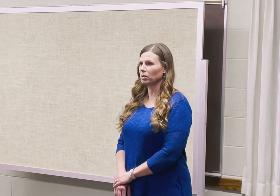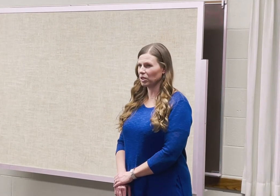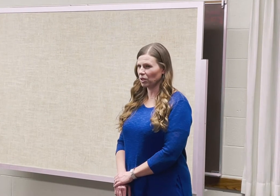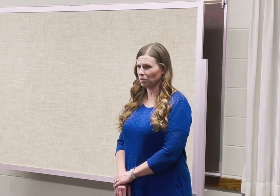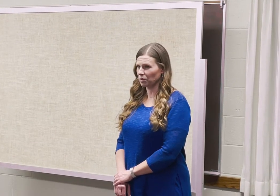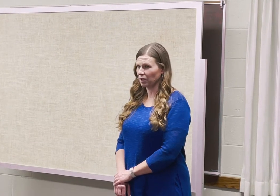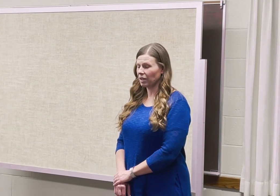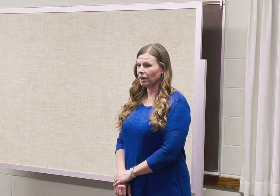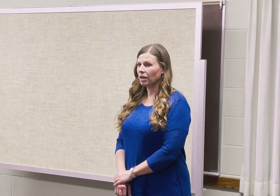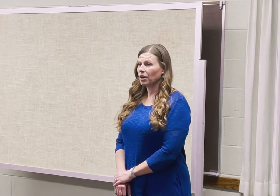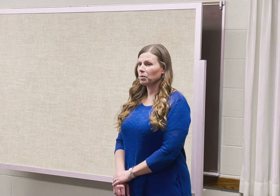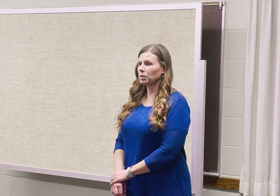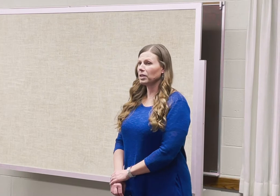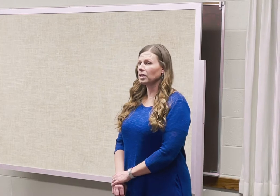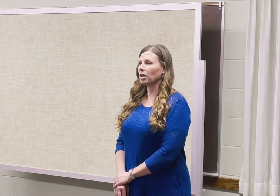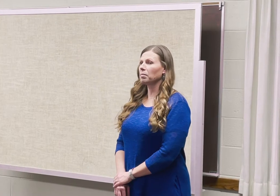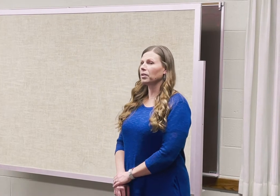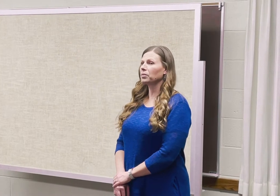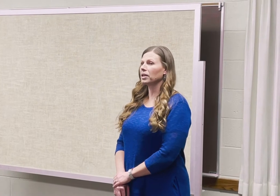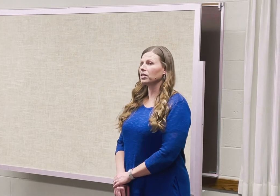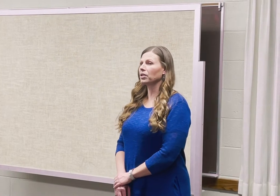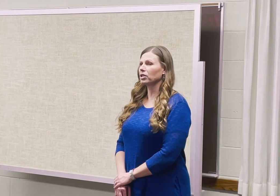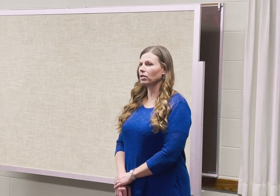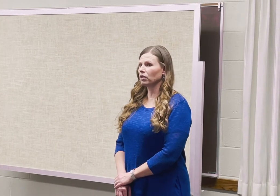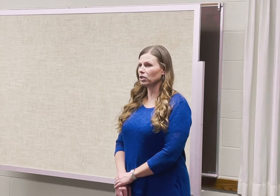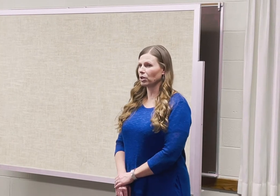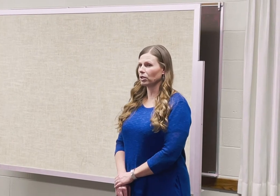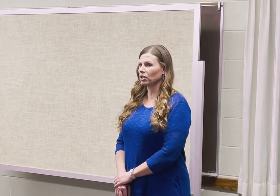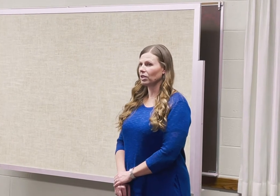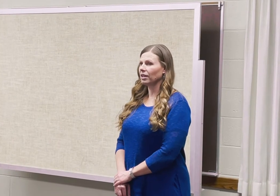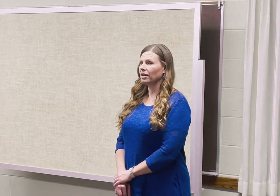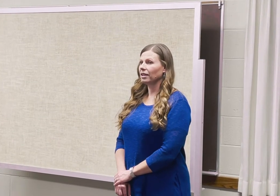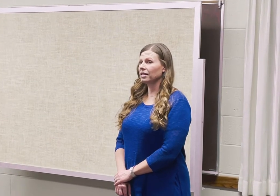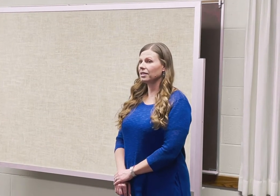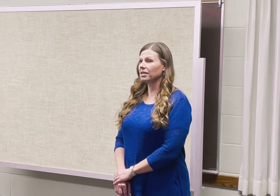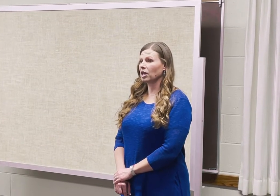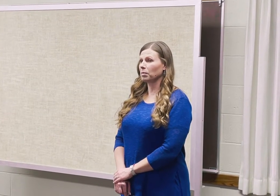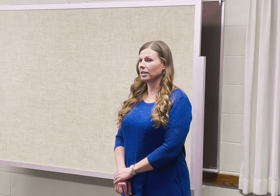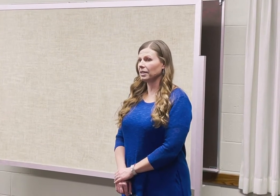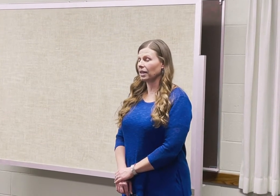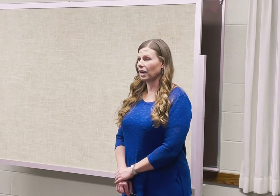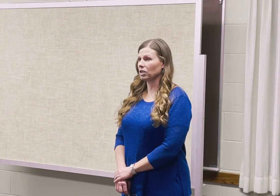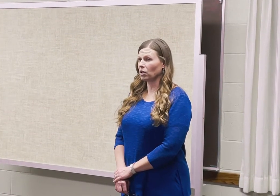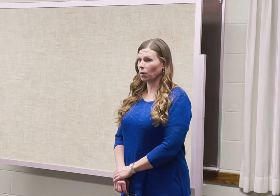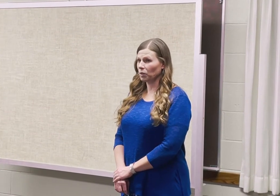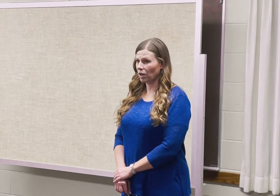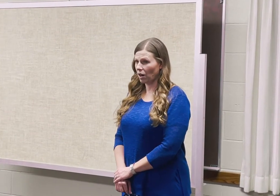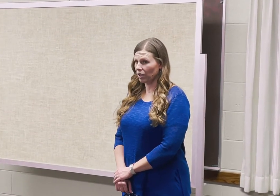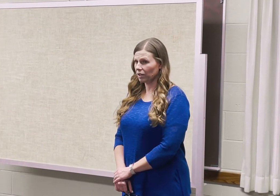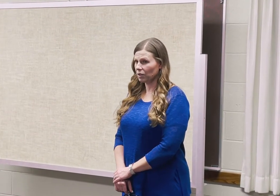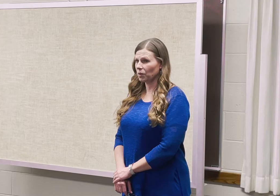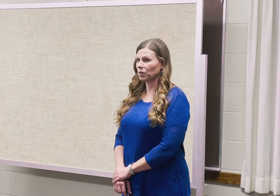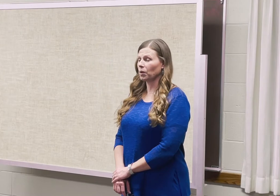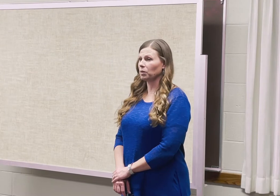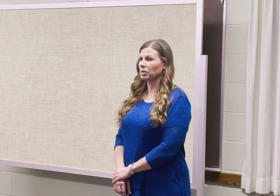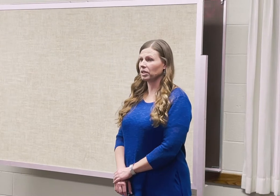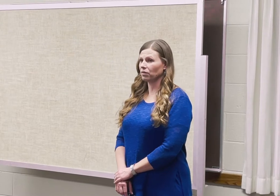new. When we talk about the restoration of the church, it is the same idea as the old car or the old piece of